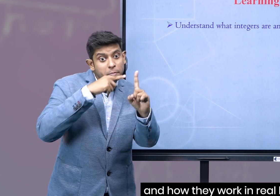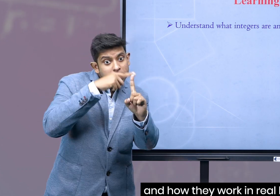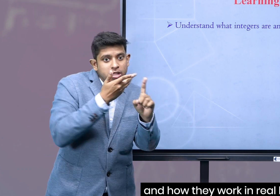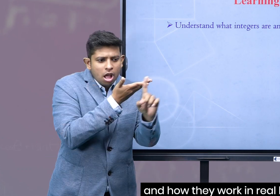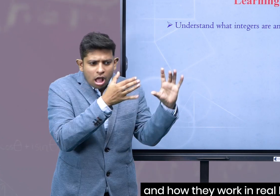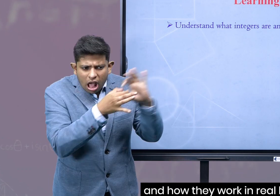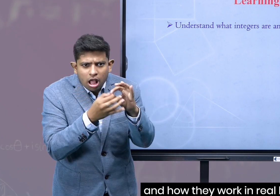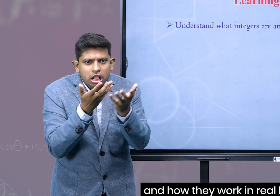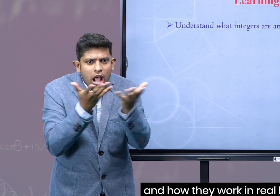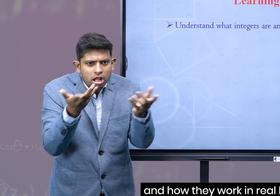life.